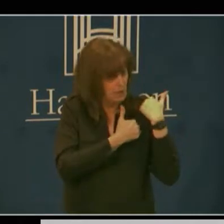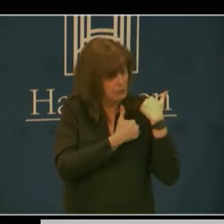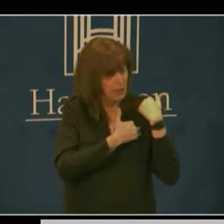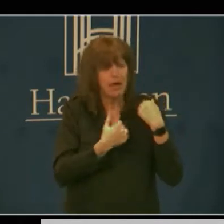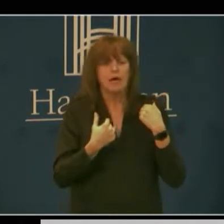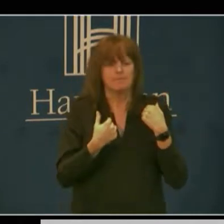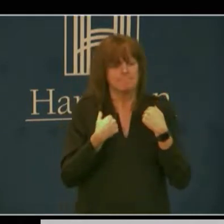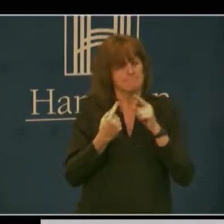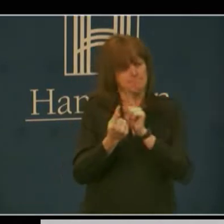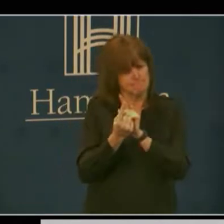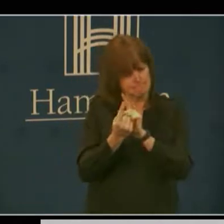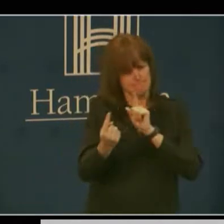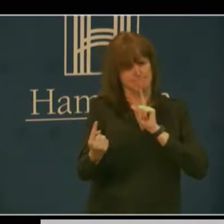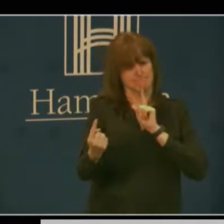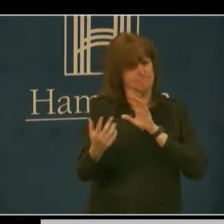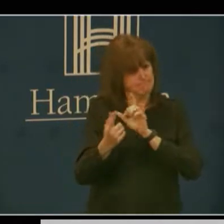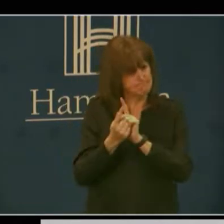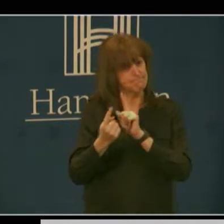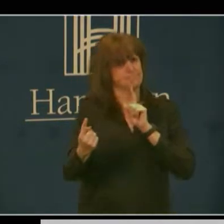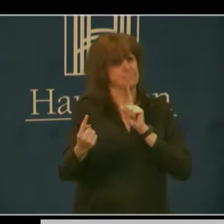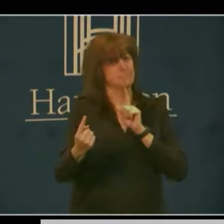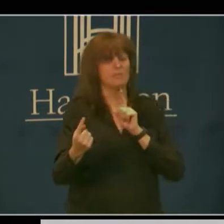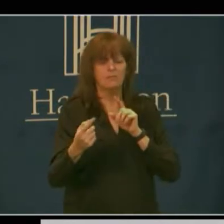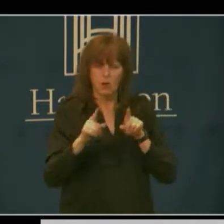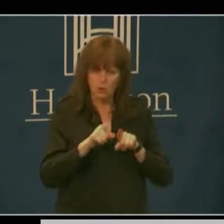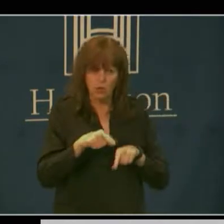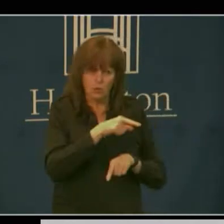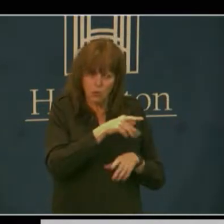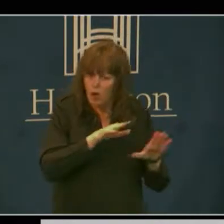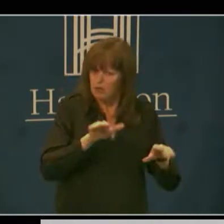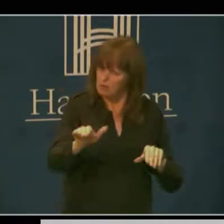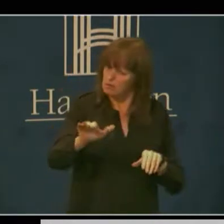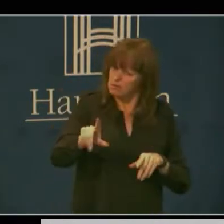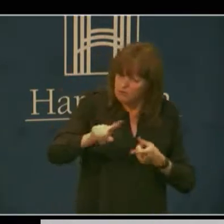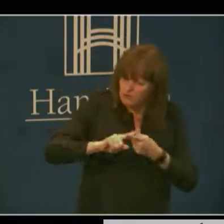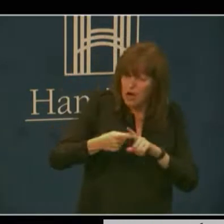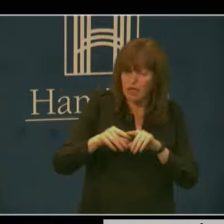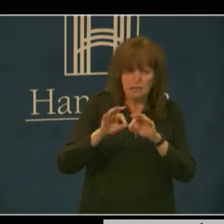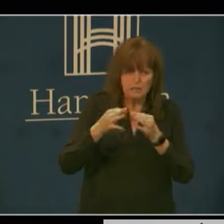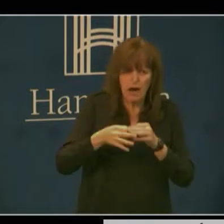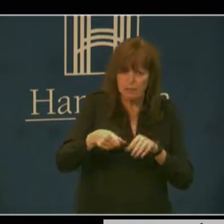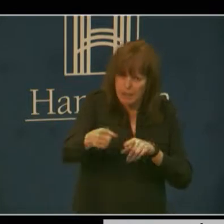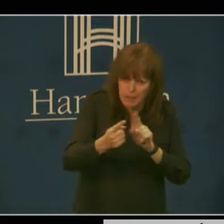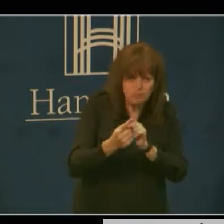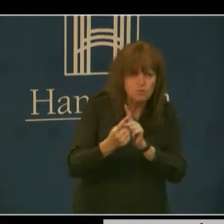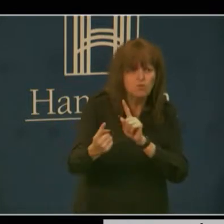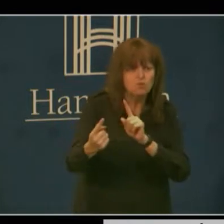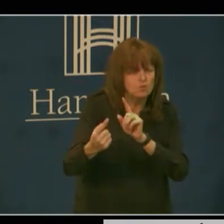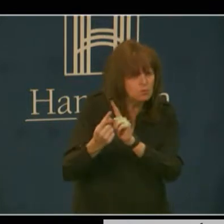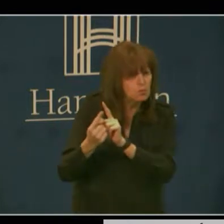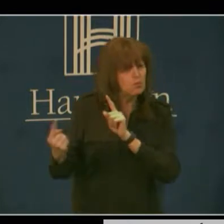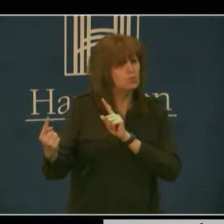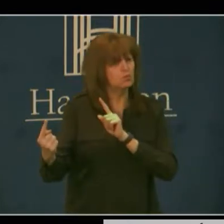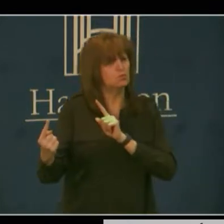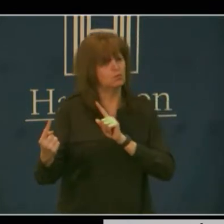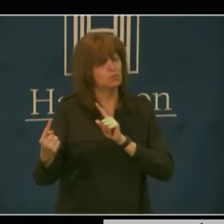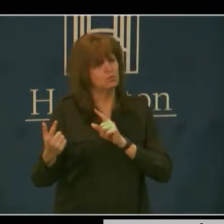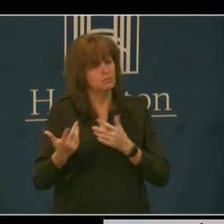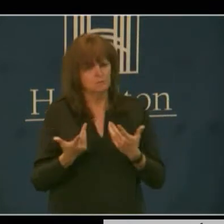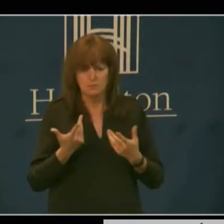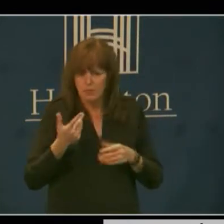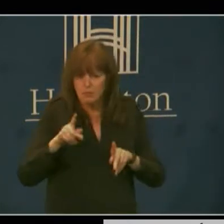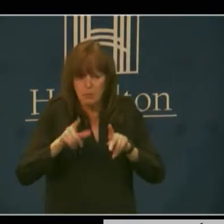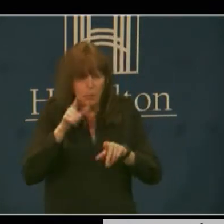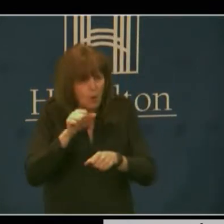us encourage our friends and families and close friends and colleagues to do so, we'll be